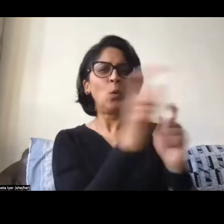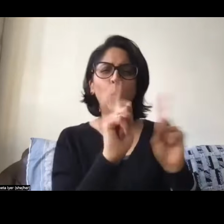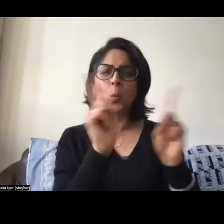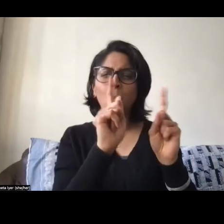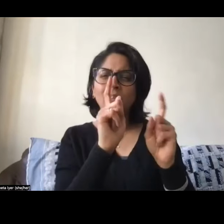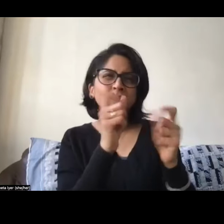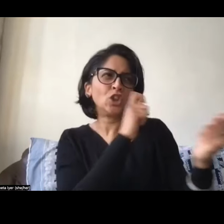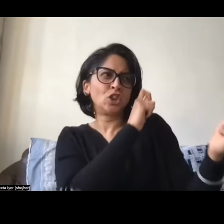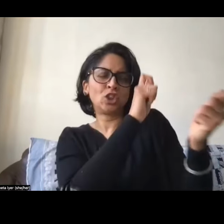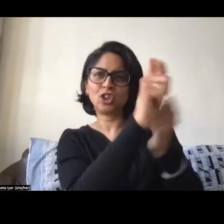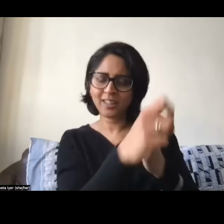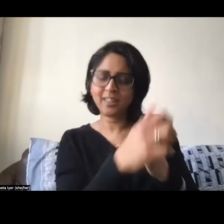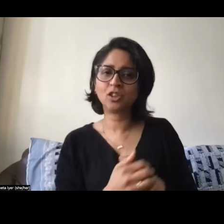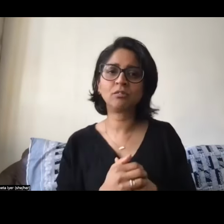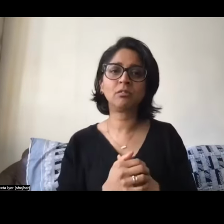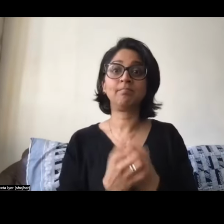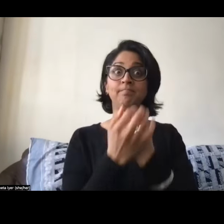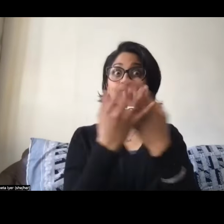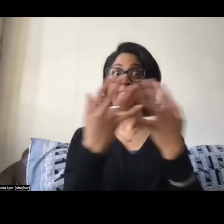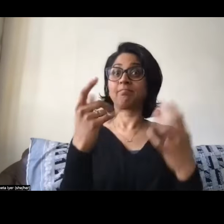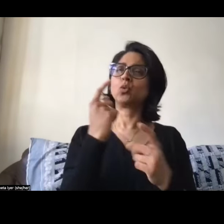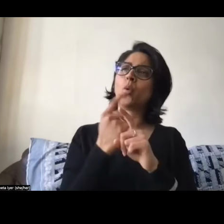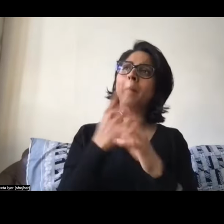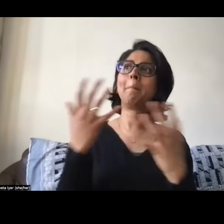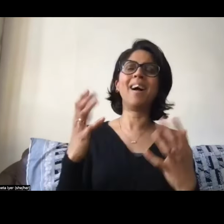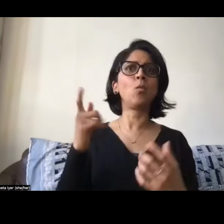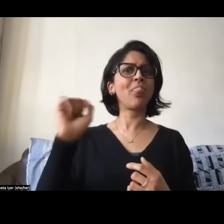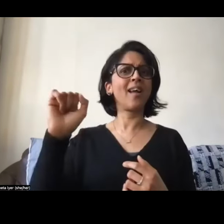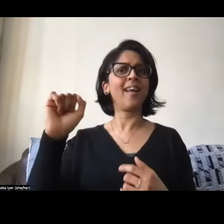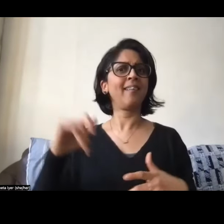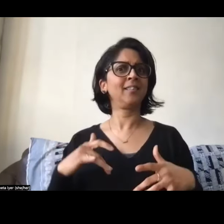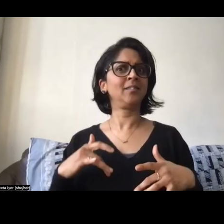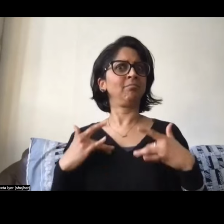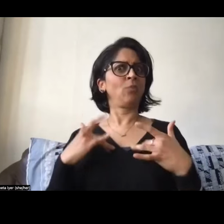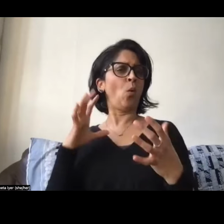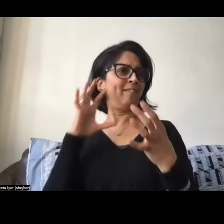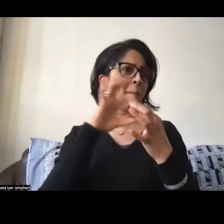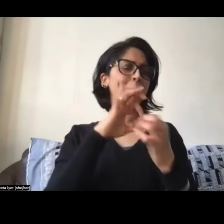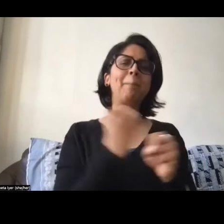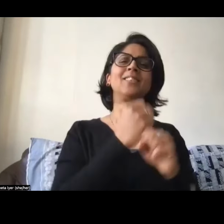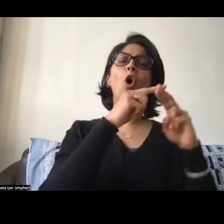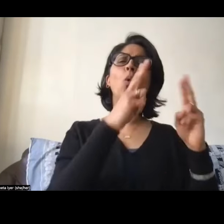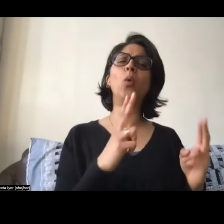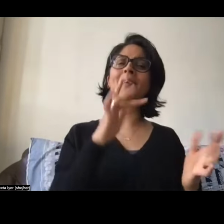my most recent interviews, I asked about what's changed through that time of the pandemic.